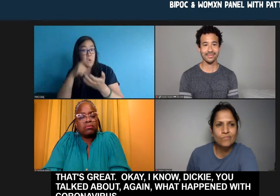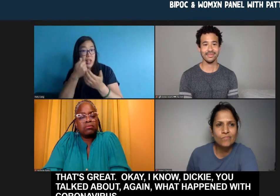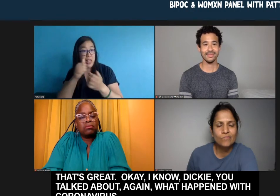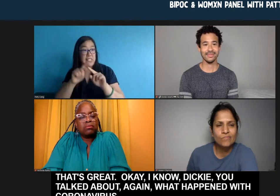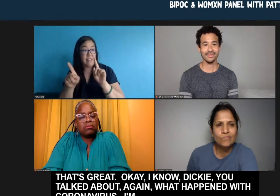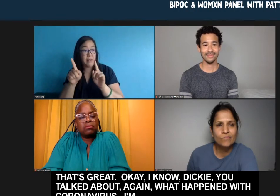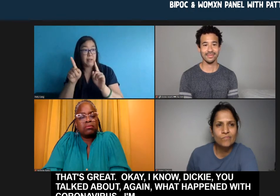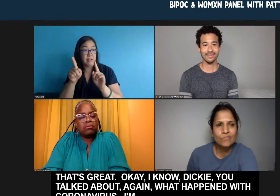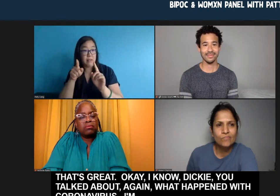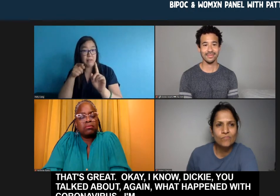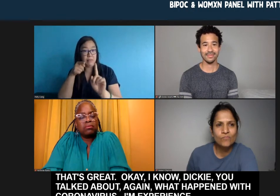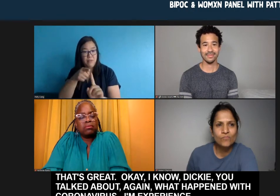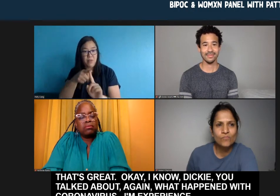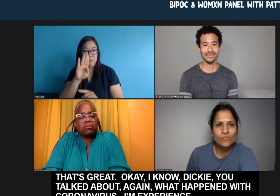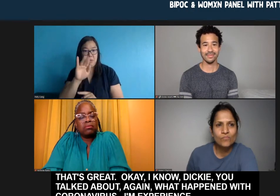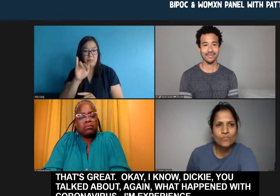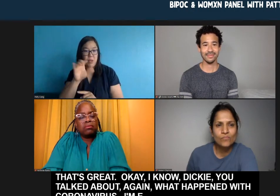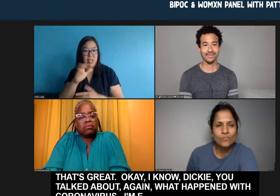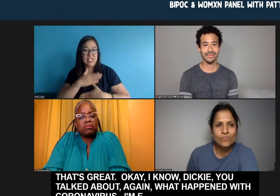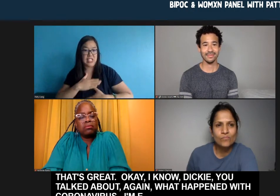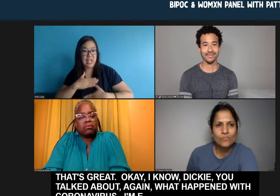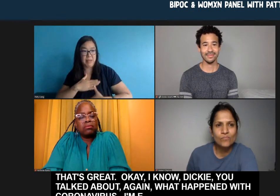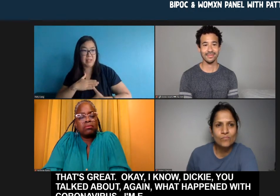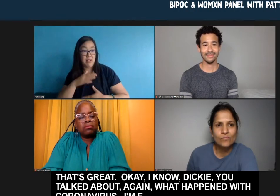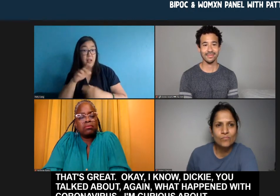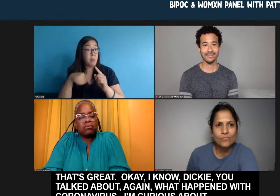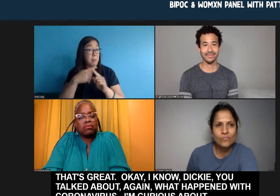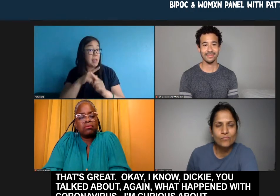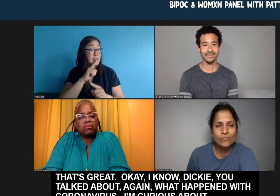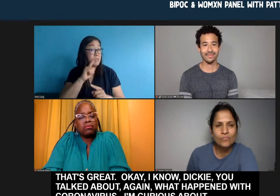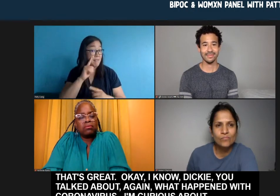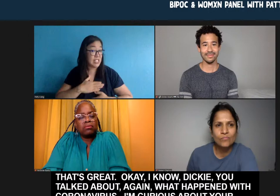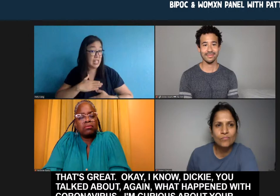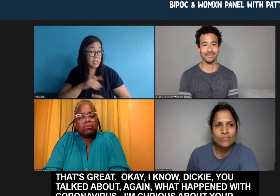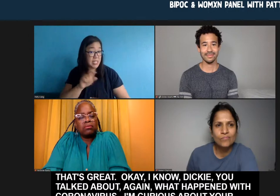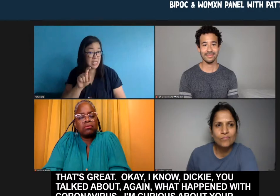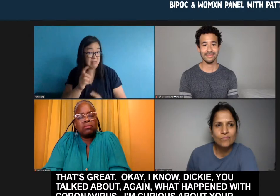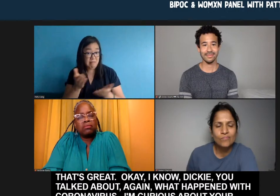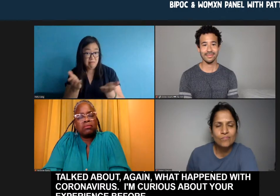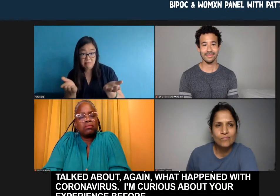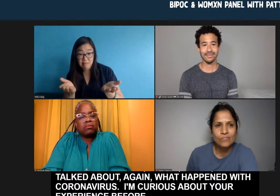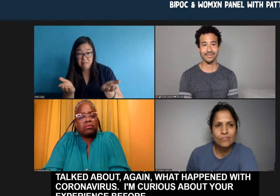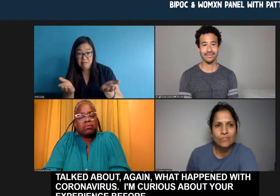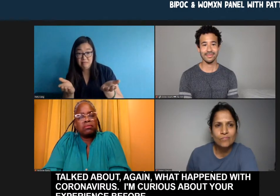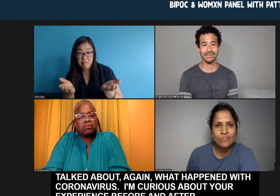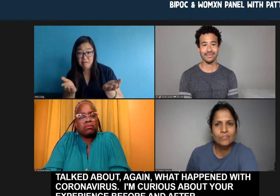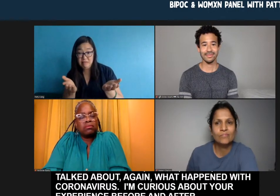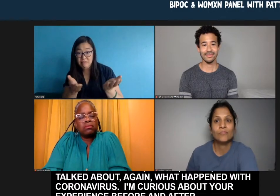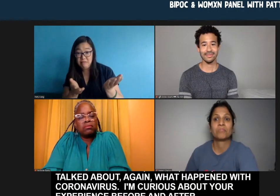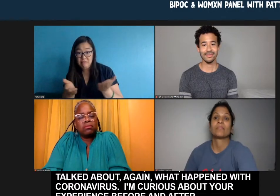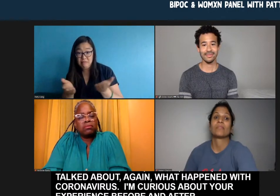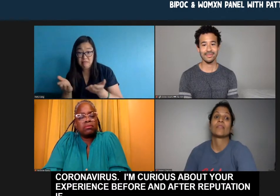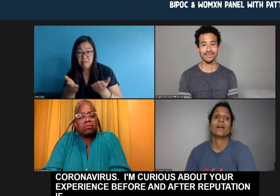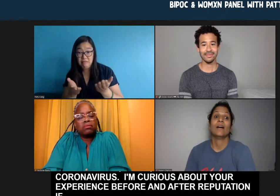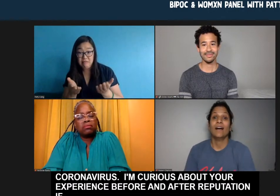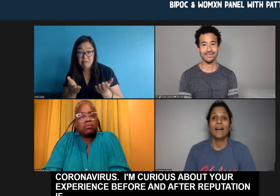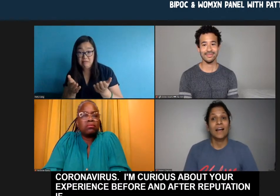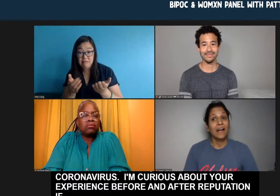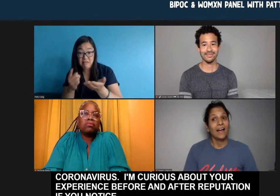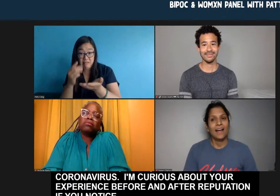after representation. If you noted any differences with BIPOC and deaf entertainment